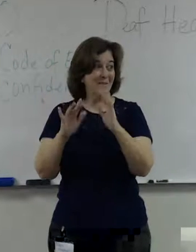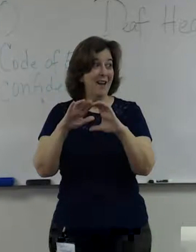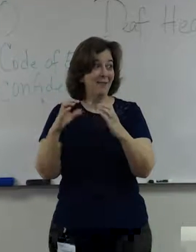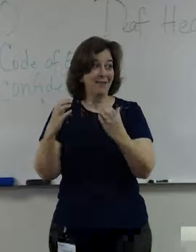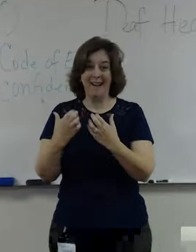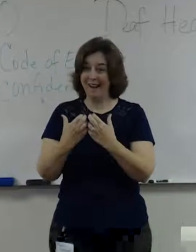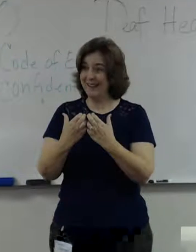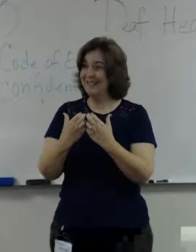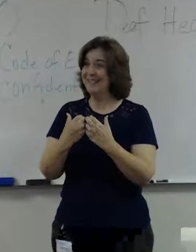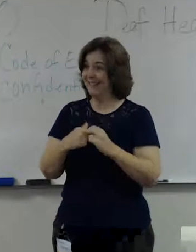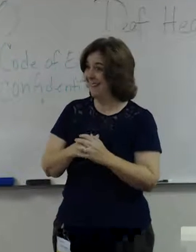Bible class?